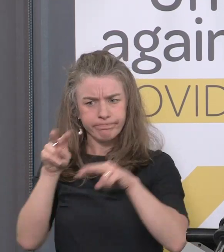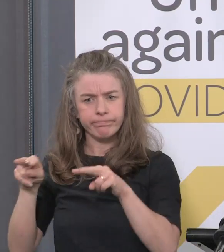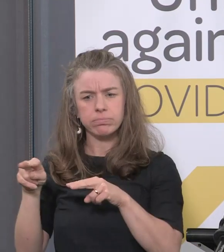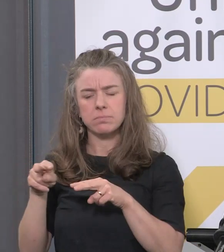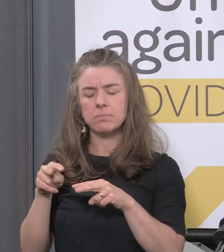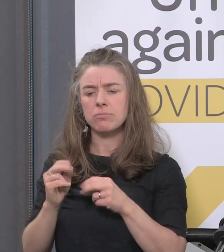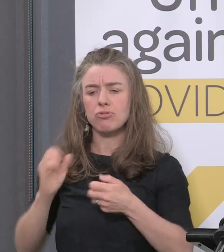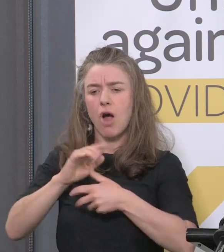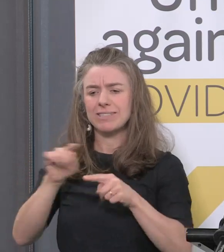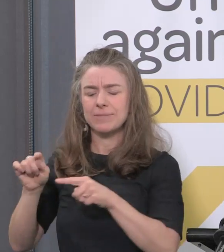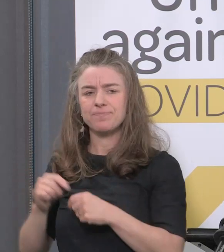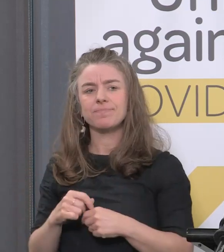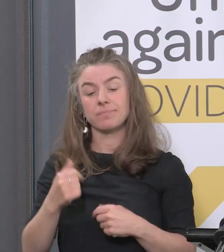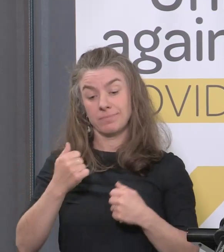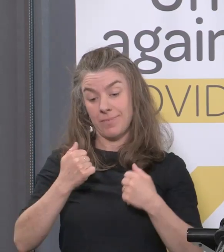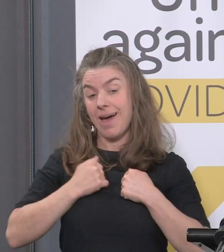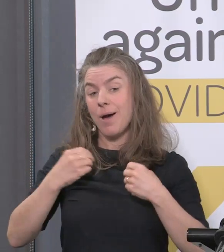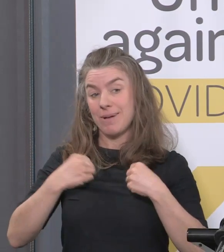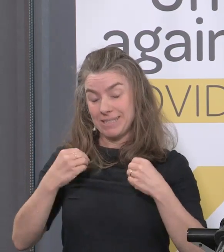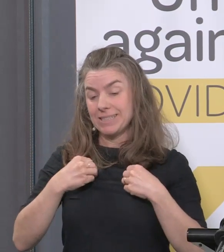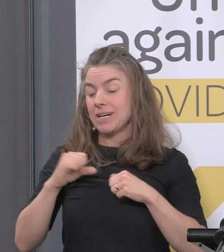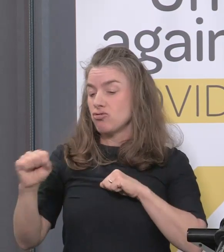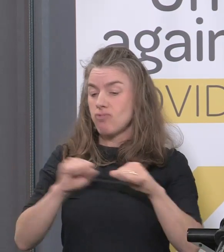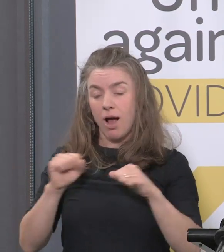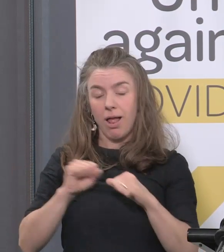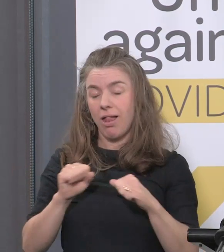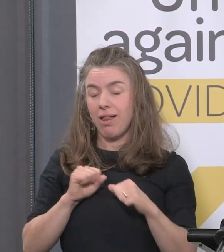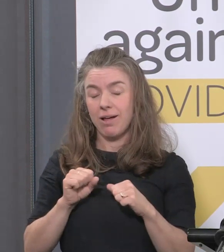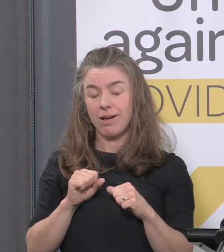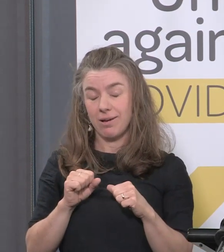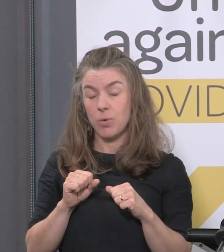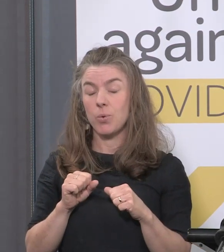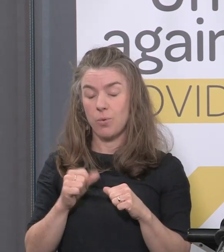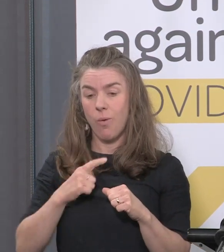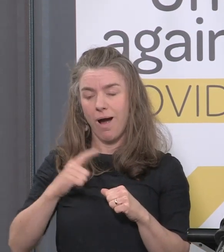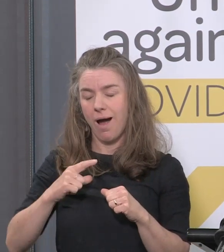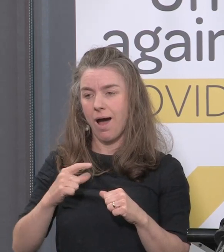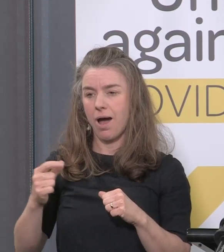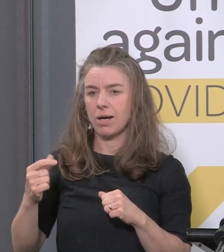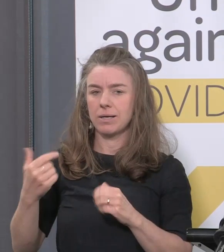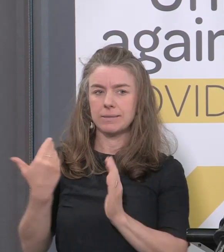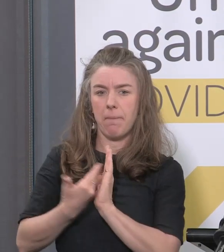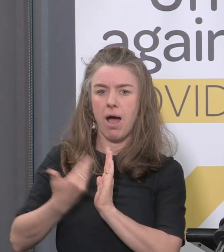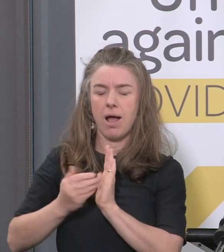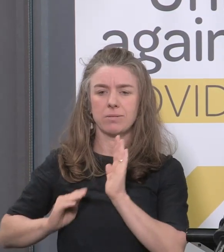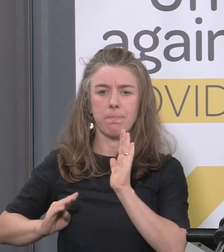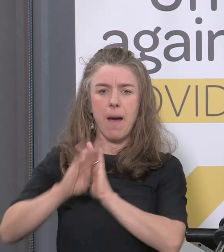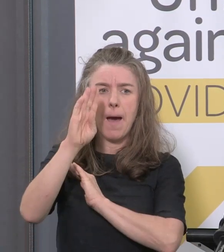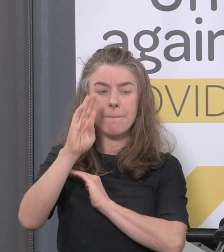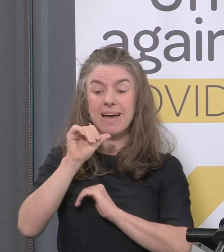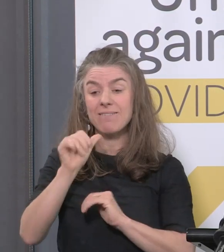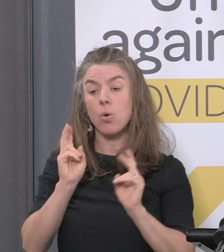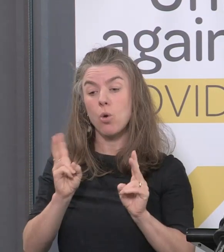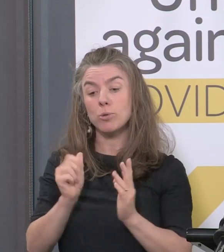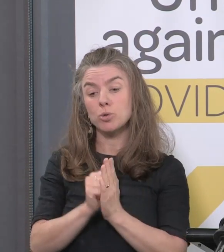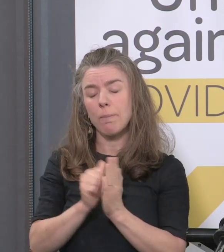we're struggling in all parts of our business because of the high demand. So if everybody shops normally, then we shouldn't have those sorts of issues. But online